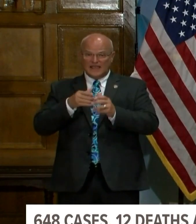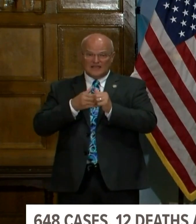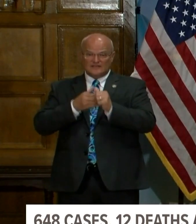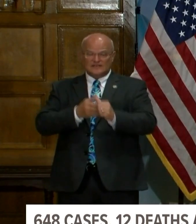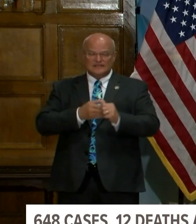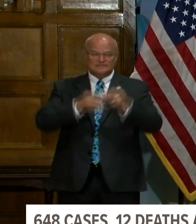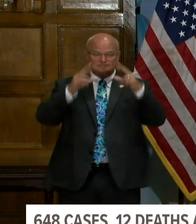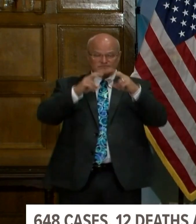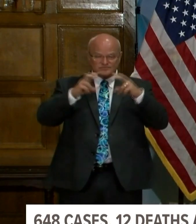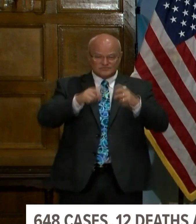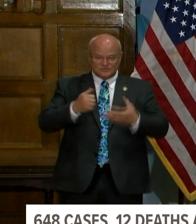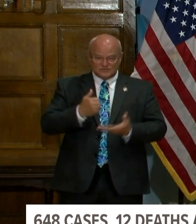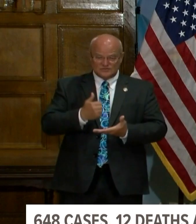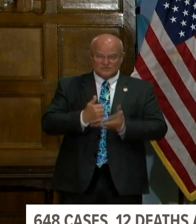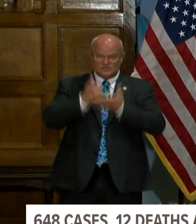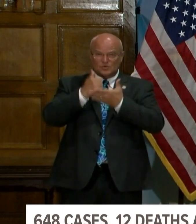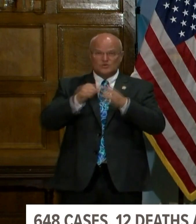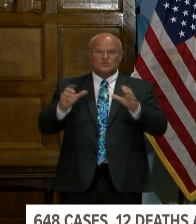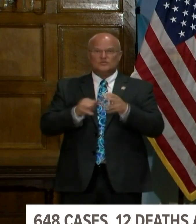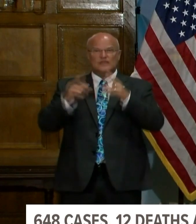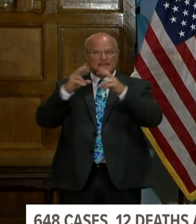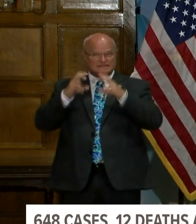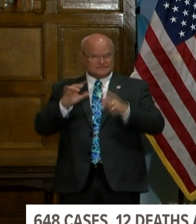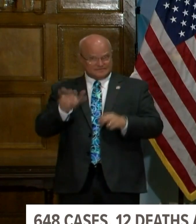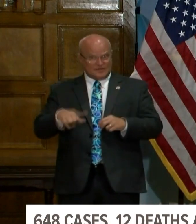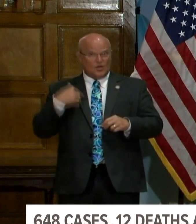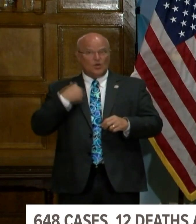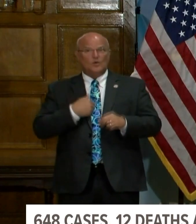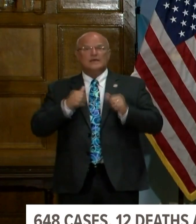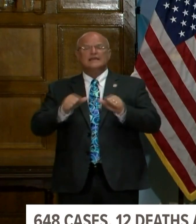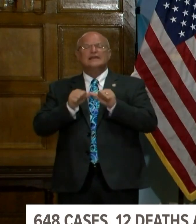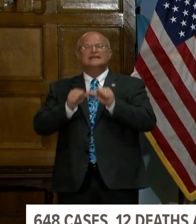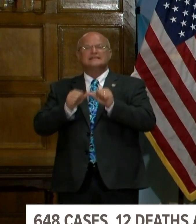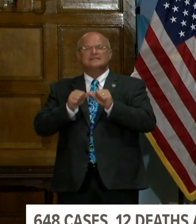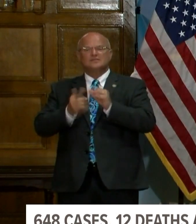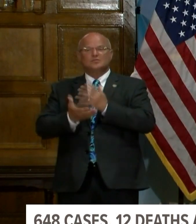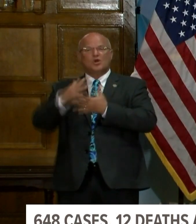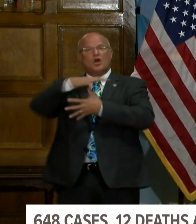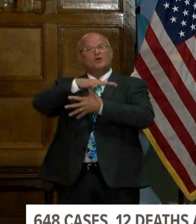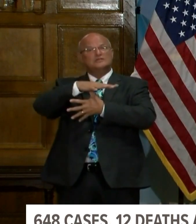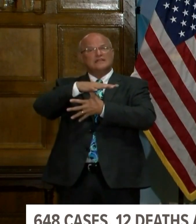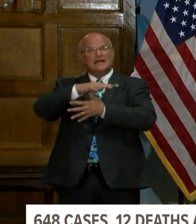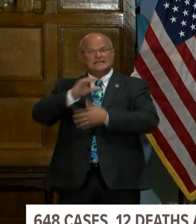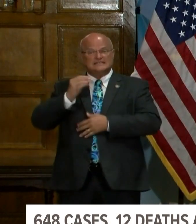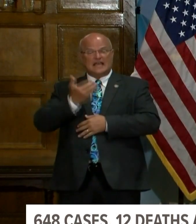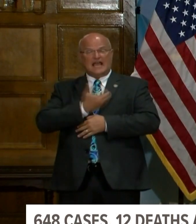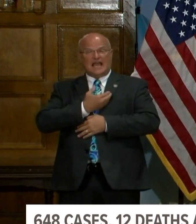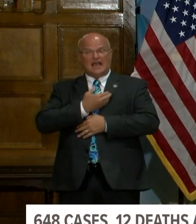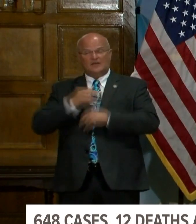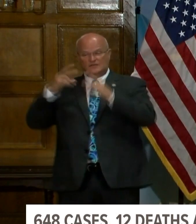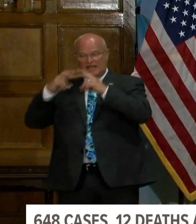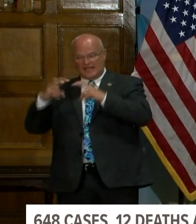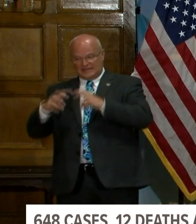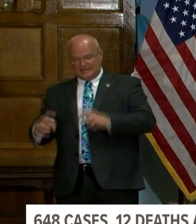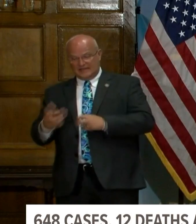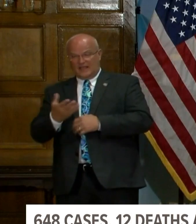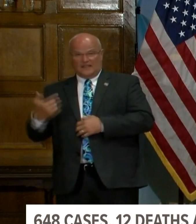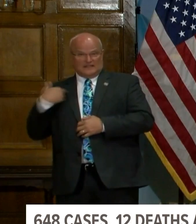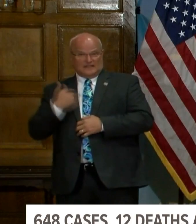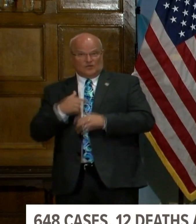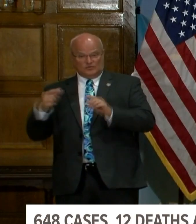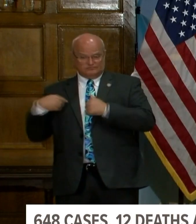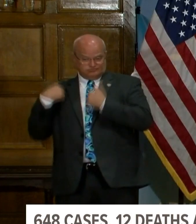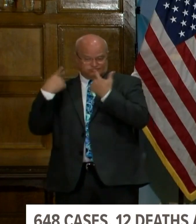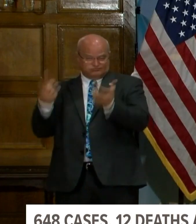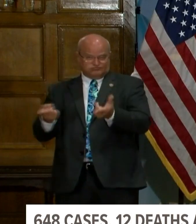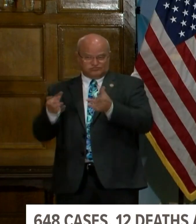their analytic support to be able to do those analyses so we can continue to prioritize our analytic capability on the things that we've been